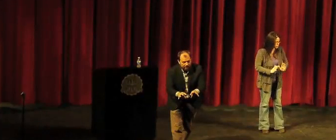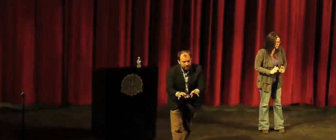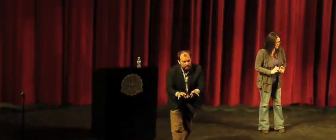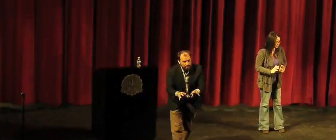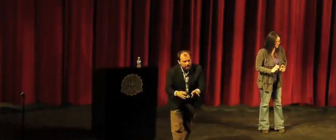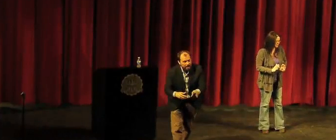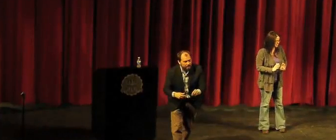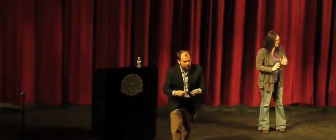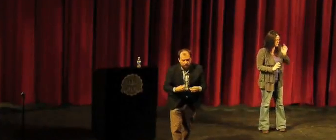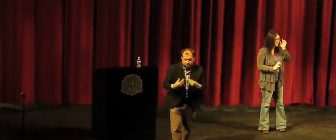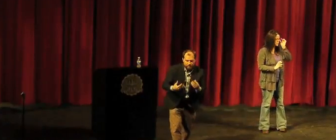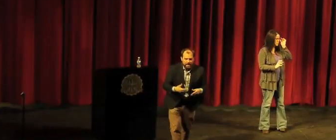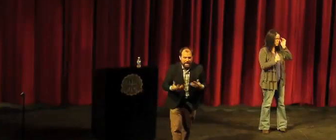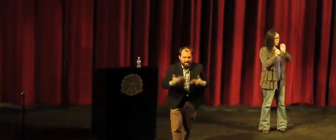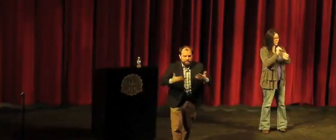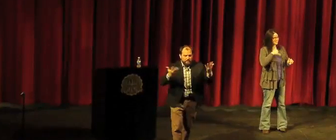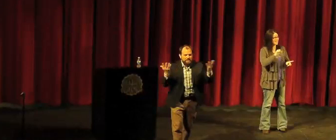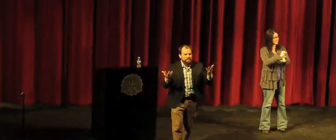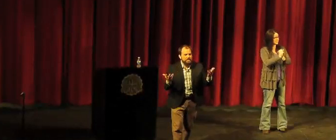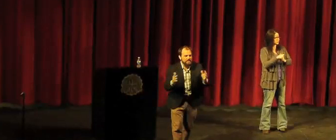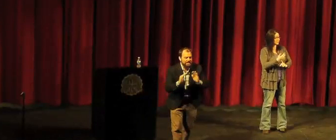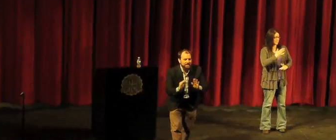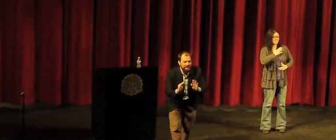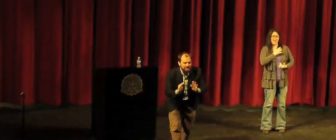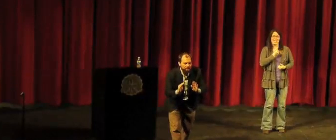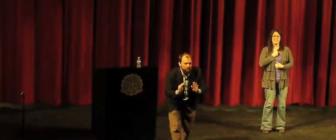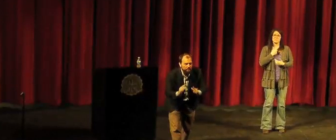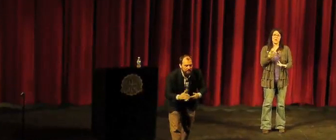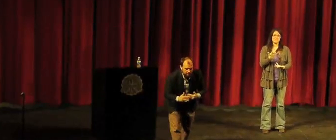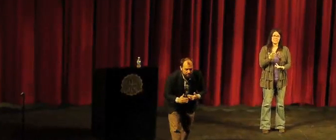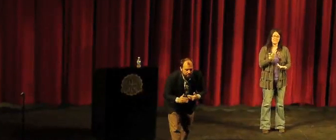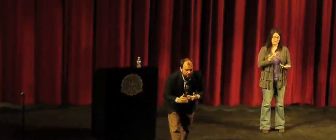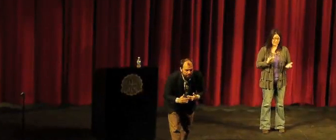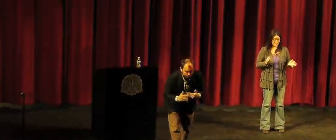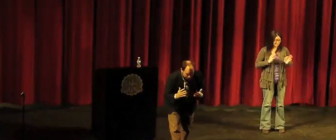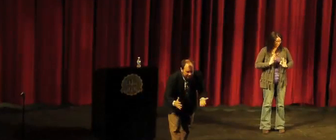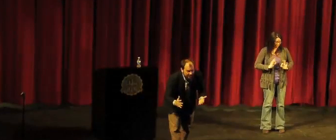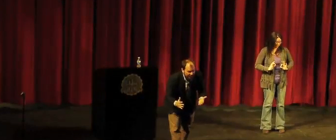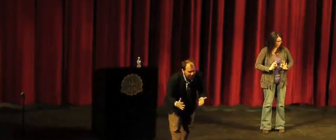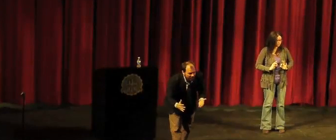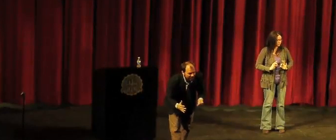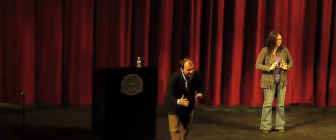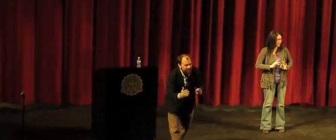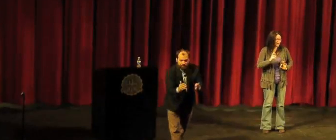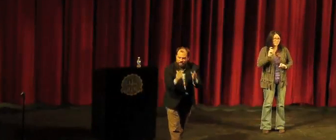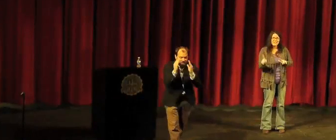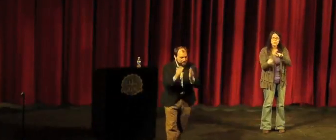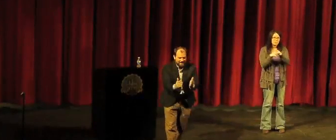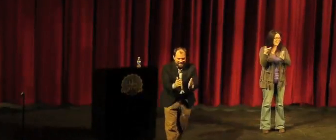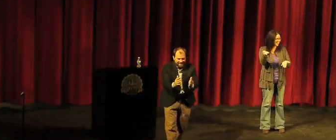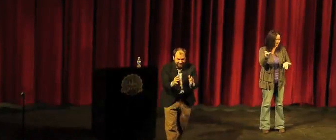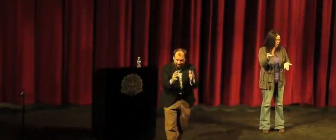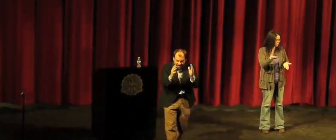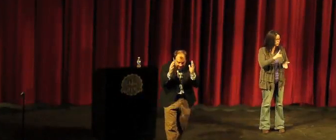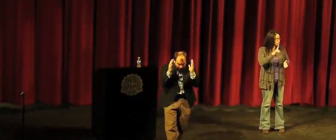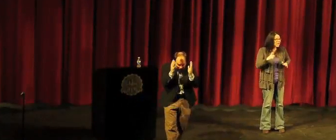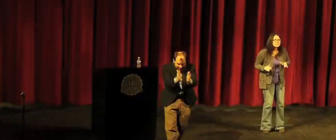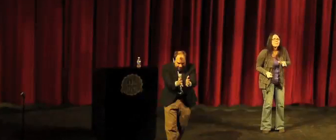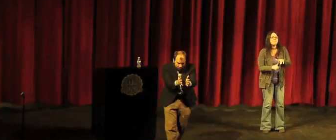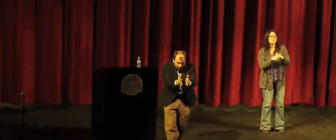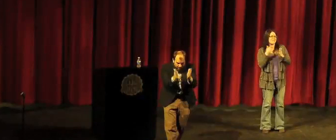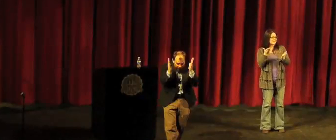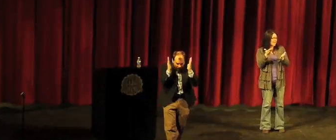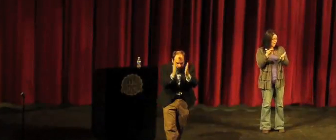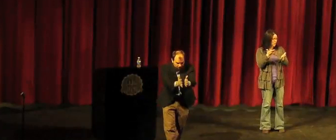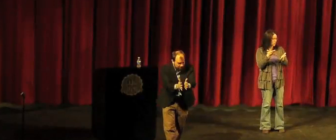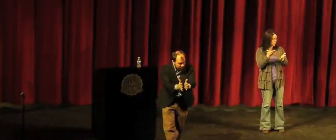my sort of expressiveness is less important than being there. You know, just being there is being